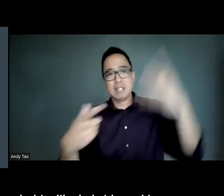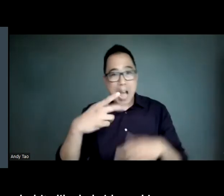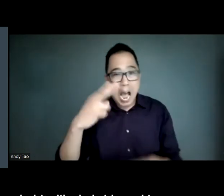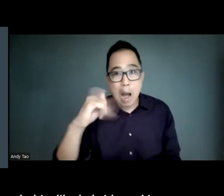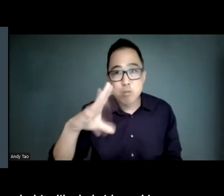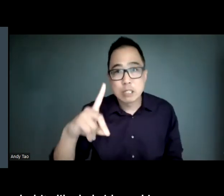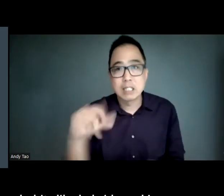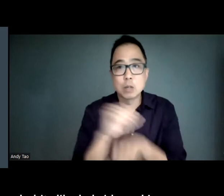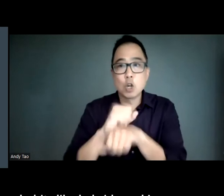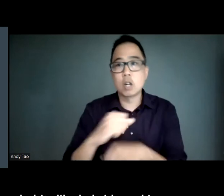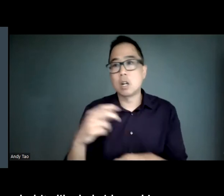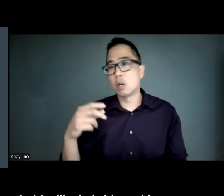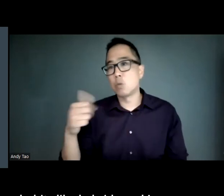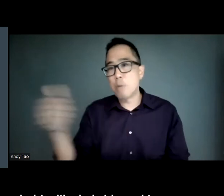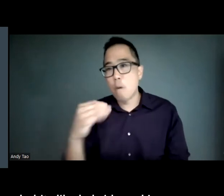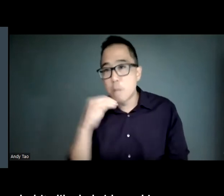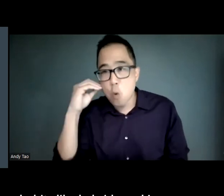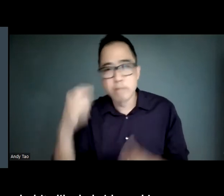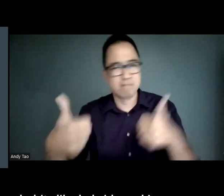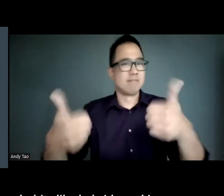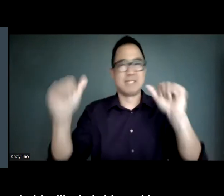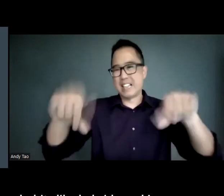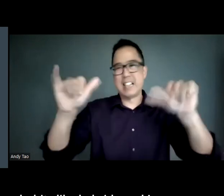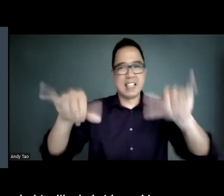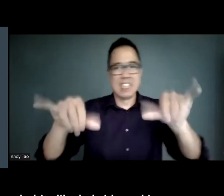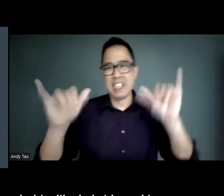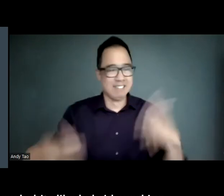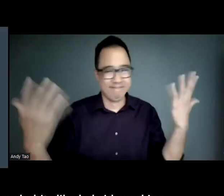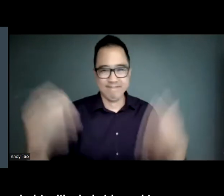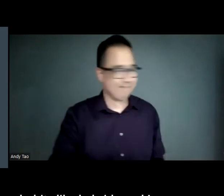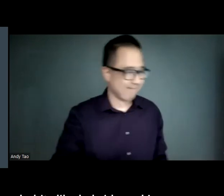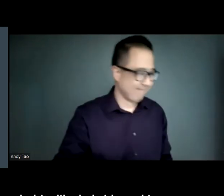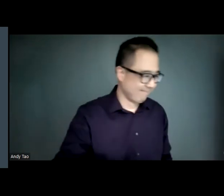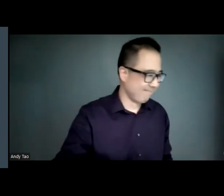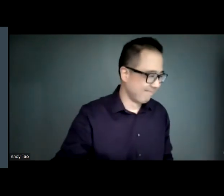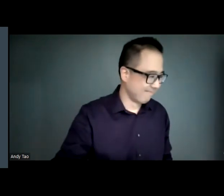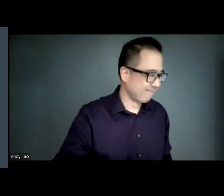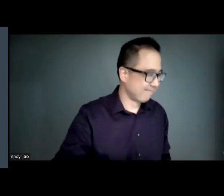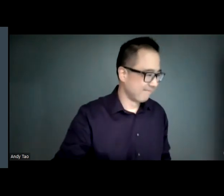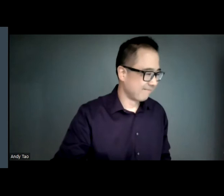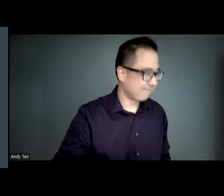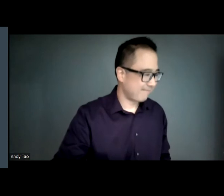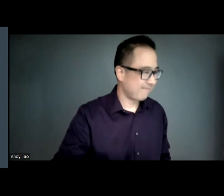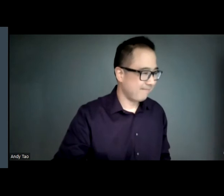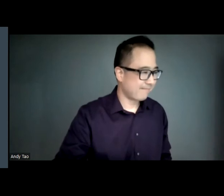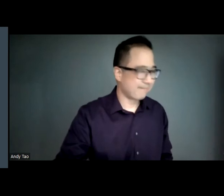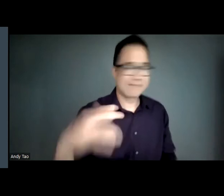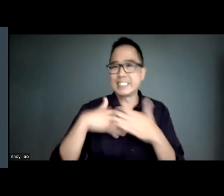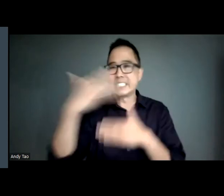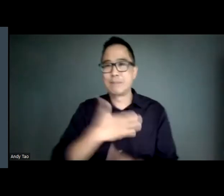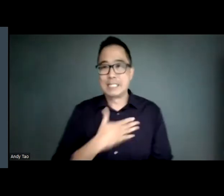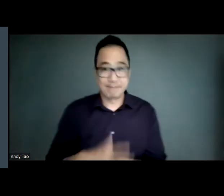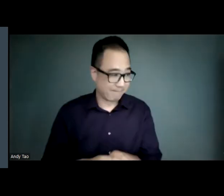on airplanes. So a variety of things. Hybrid work, right? It's wonderful. You know, a mix of working from home and